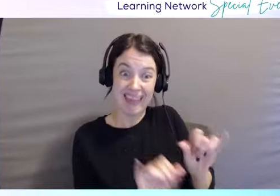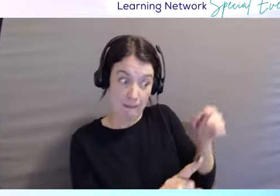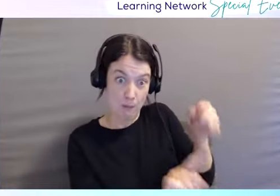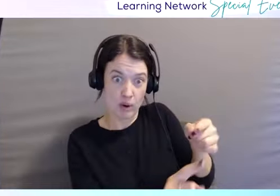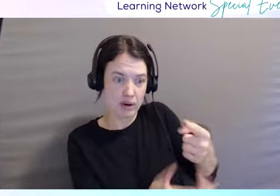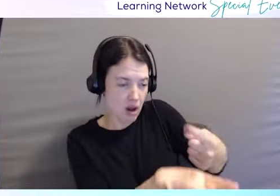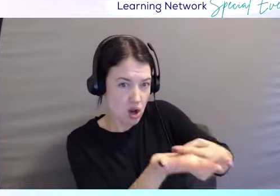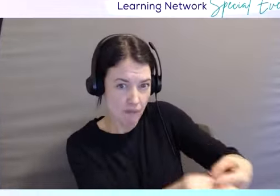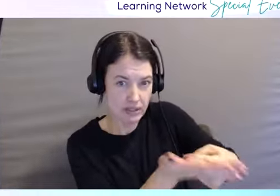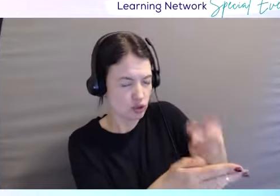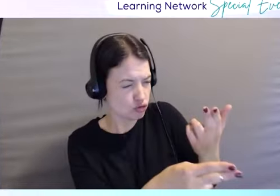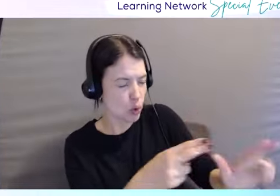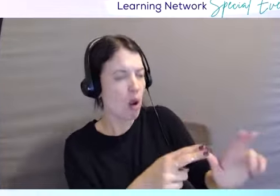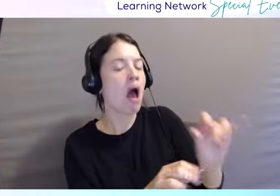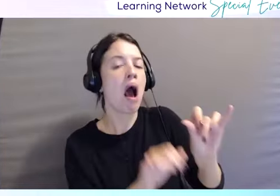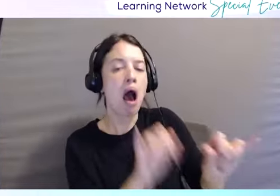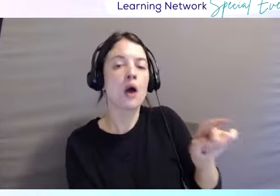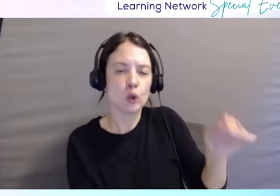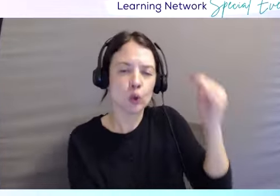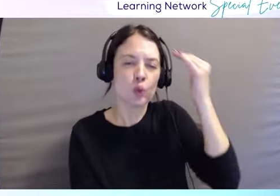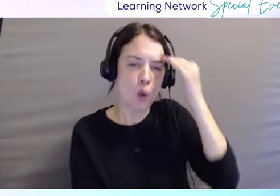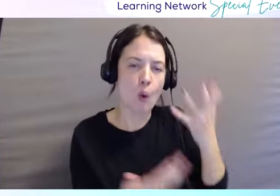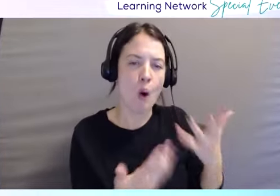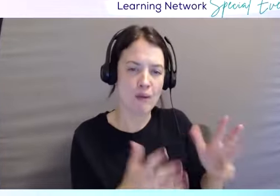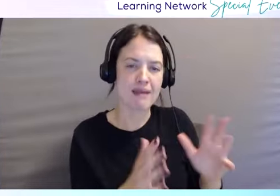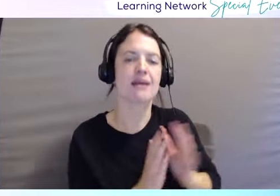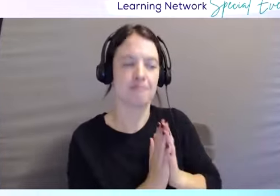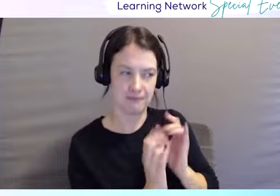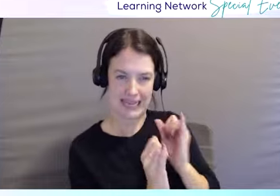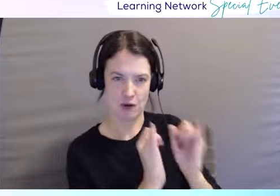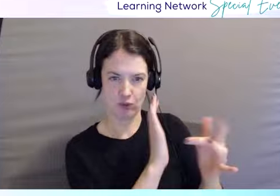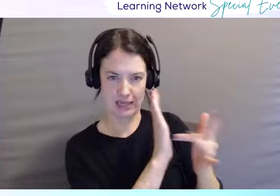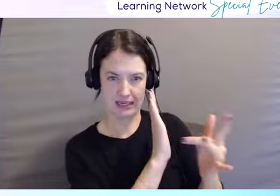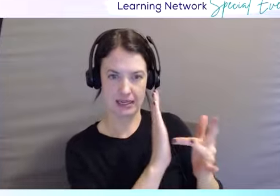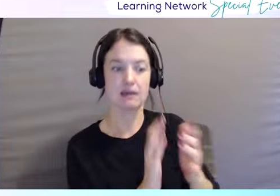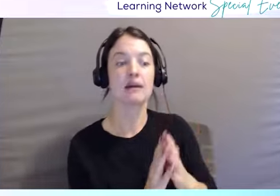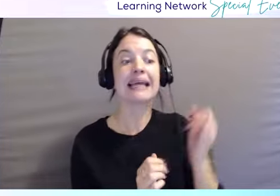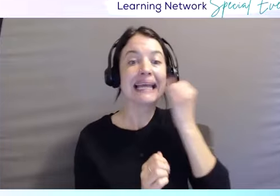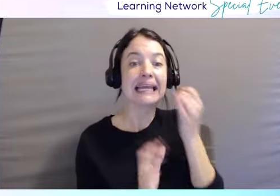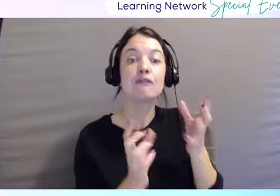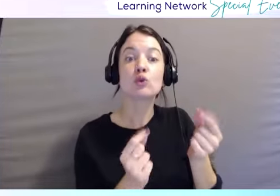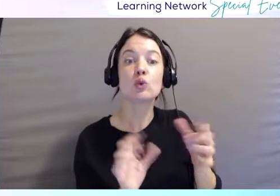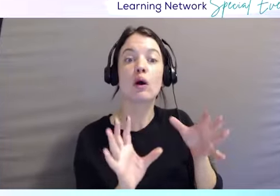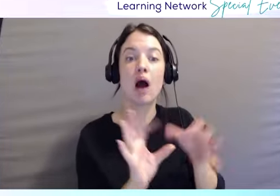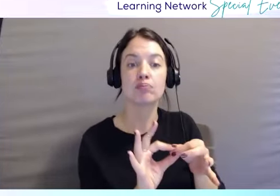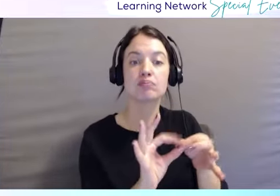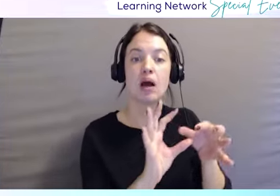brief way normalizes the conversation if we do it in a linked fashion. And that alone